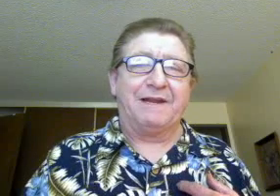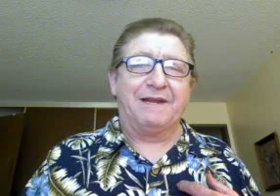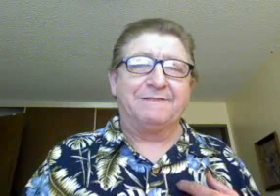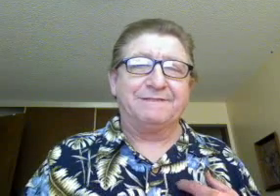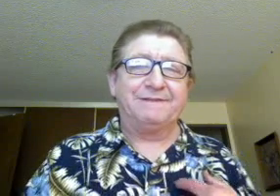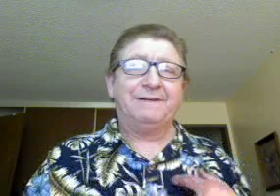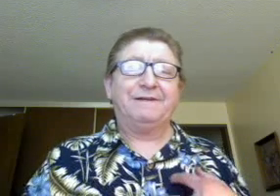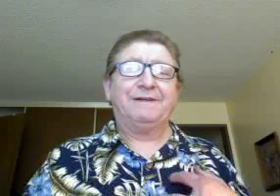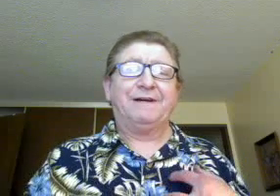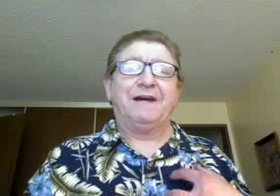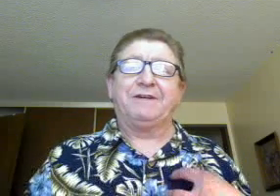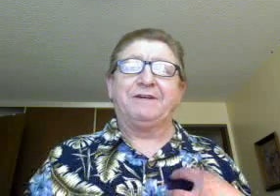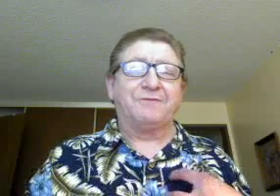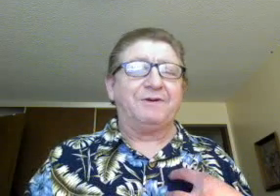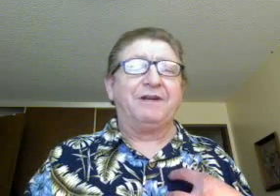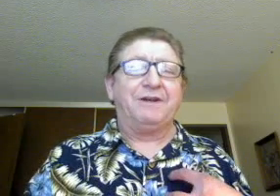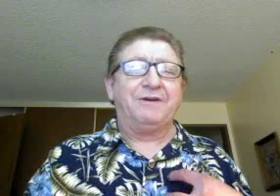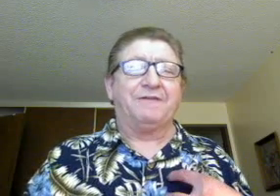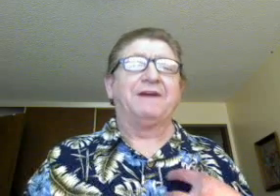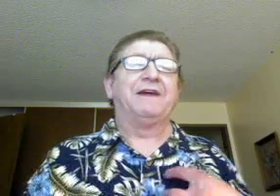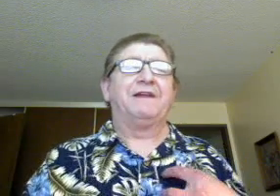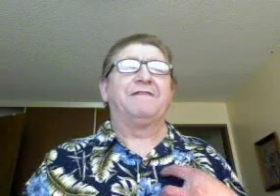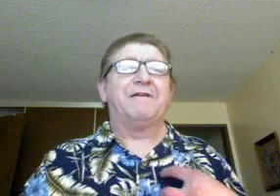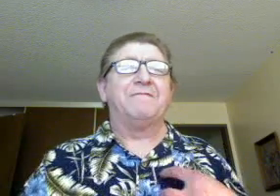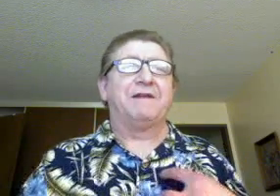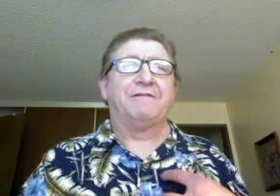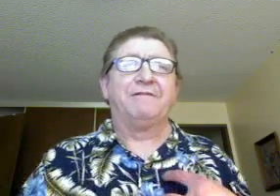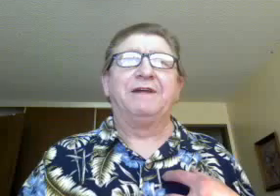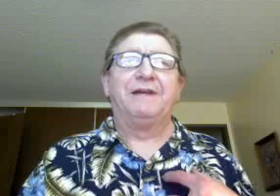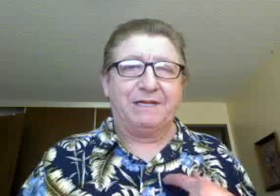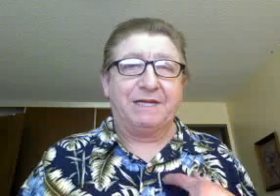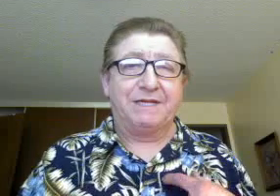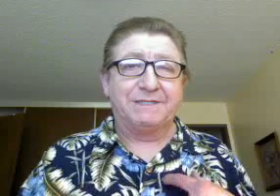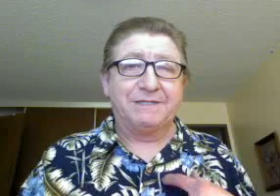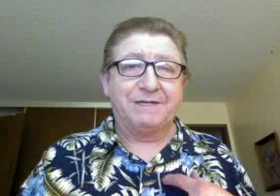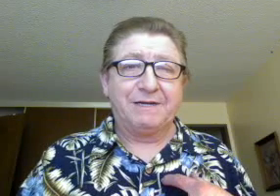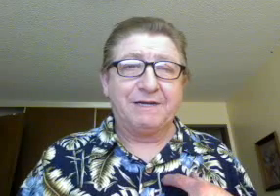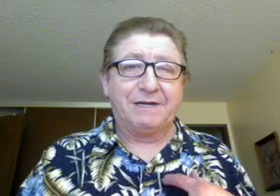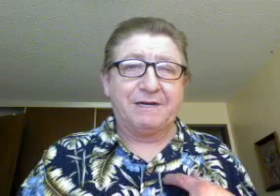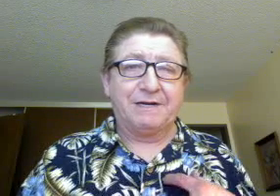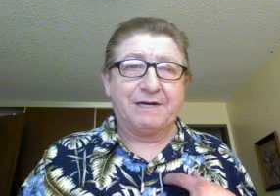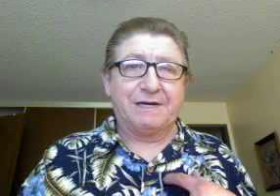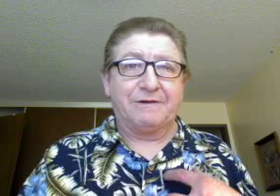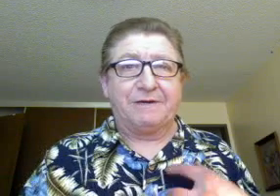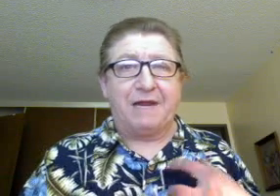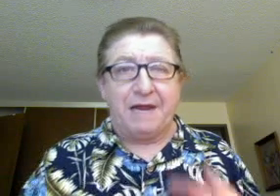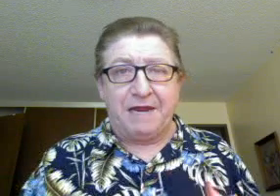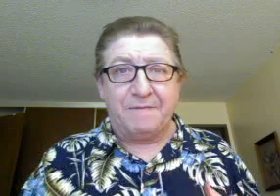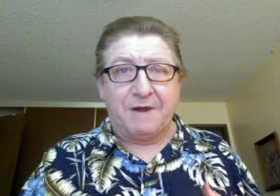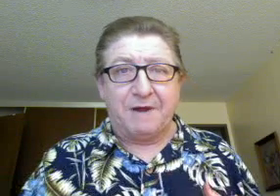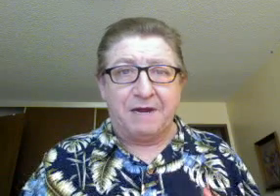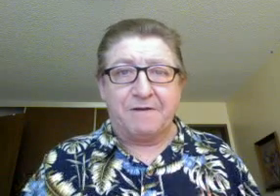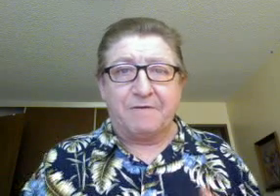illness. I truly do think it is a mental illness. How could anyone in their